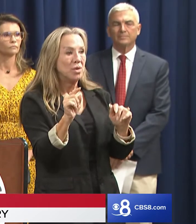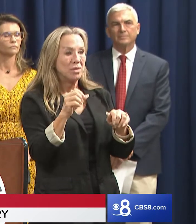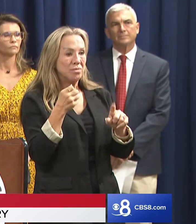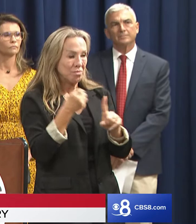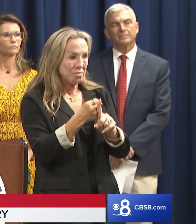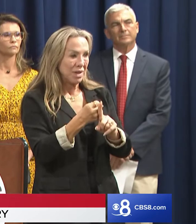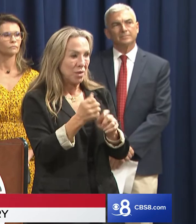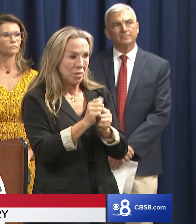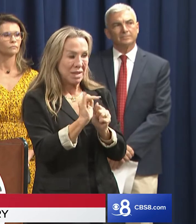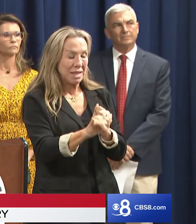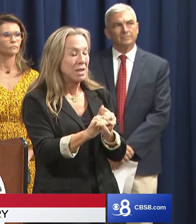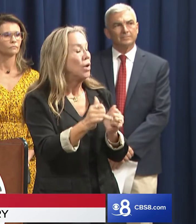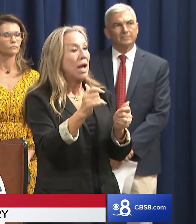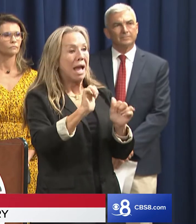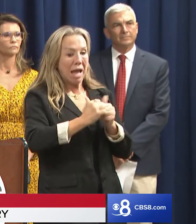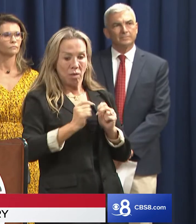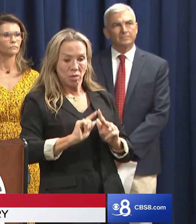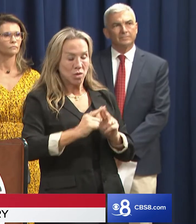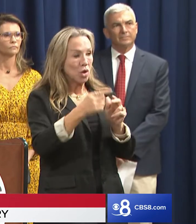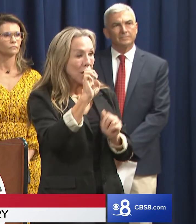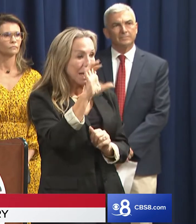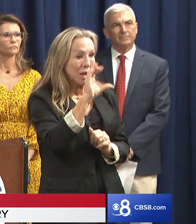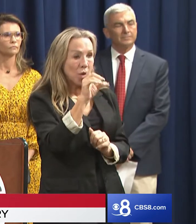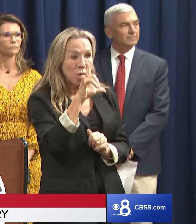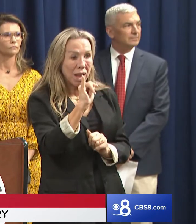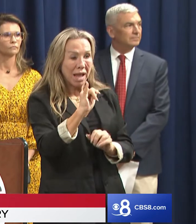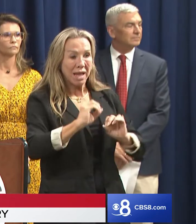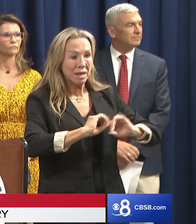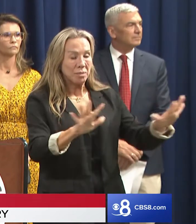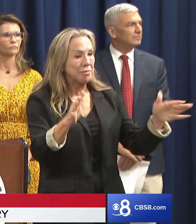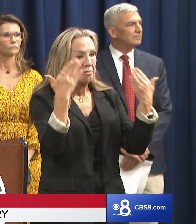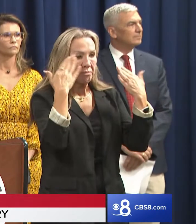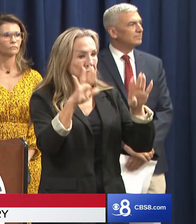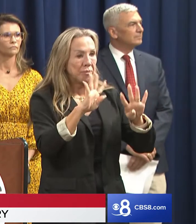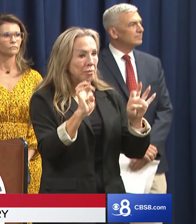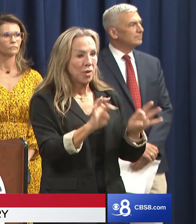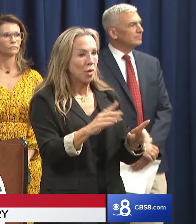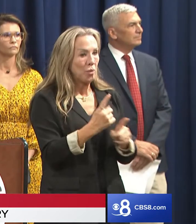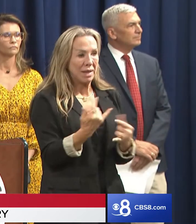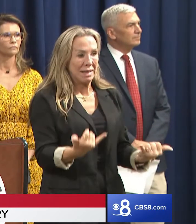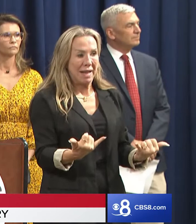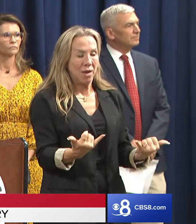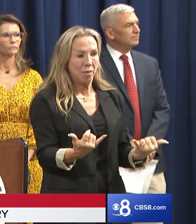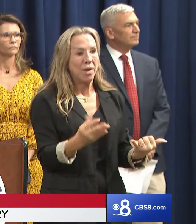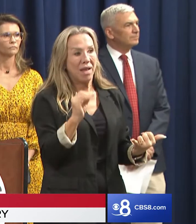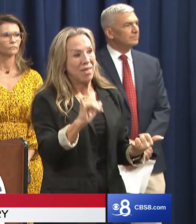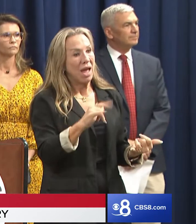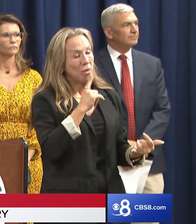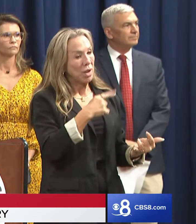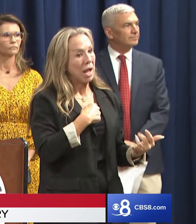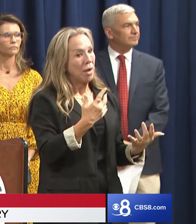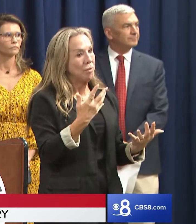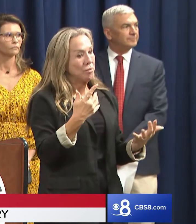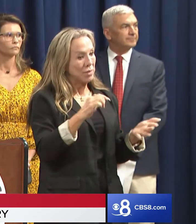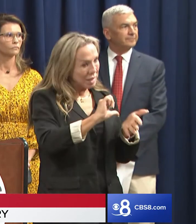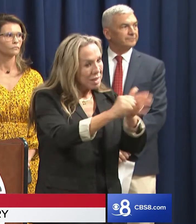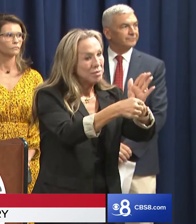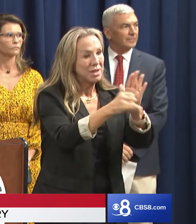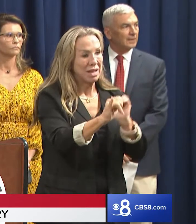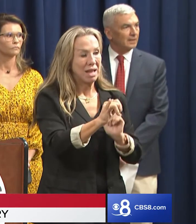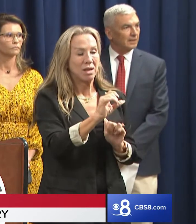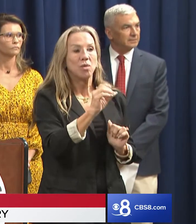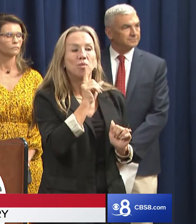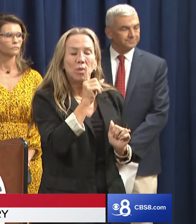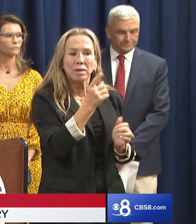impacted. Again, the cause of the source of the E. coli contamination is unknown at this time, and that's important to emphasize. It is critical